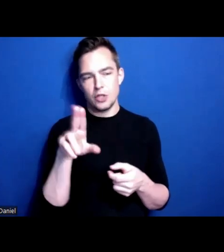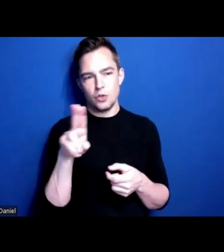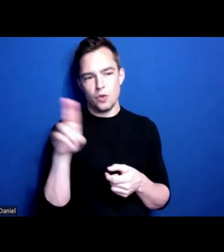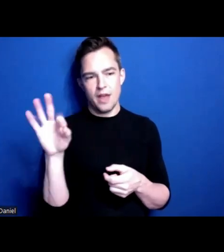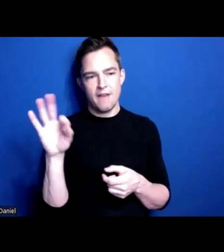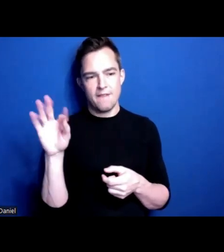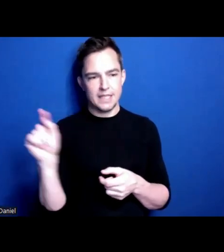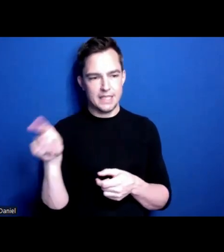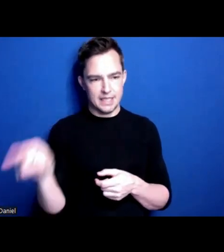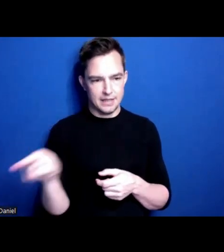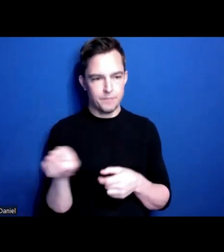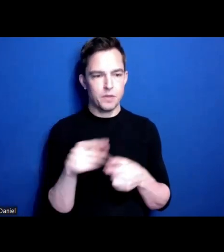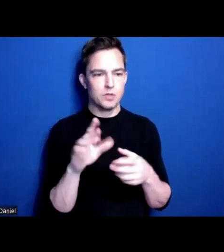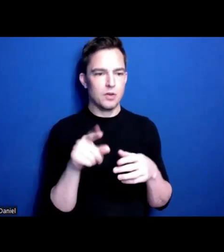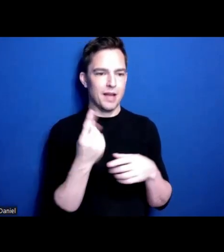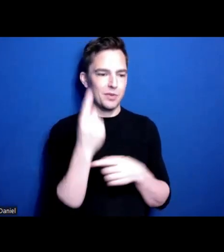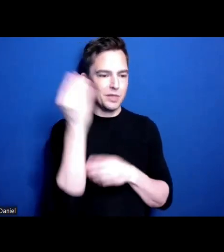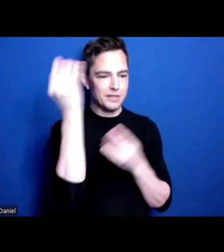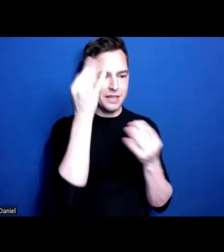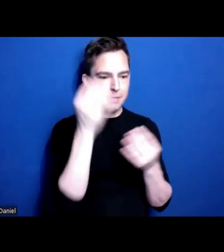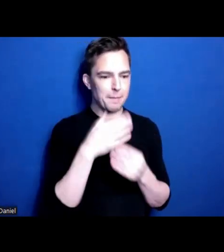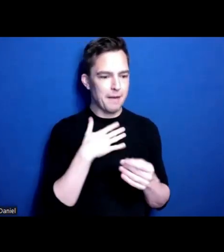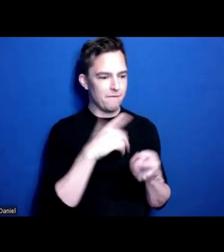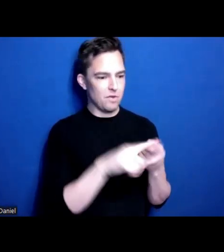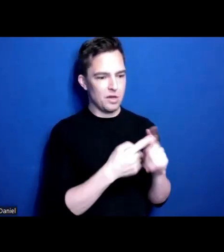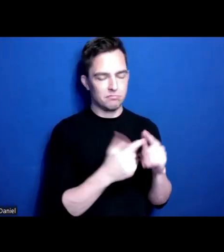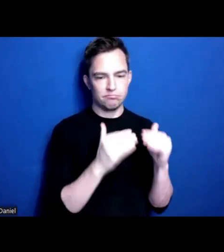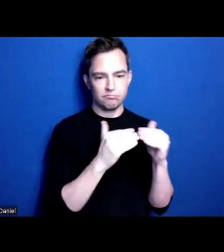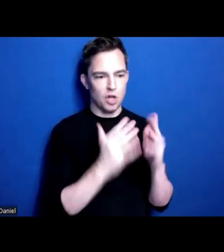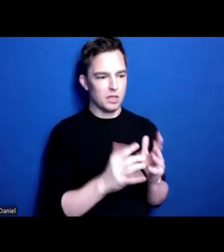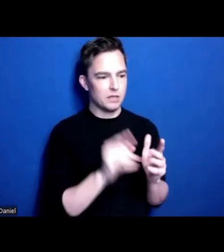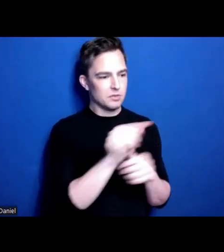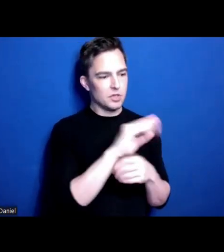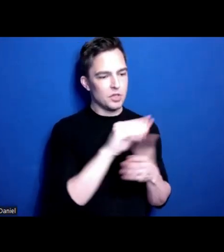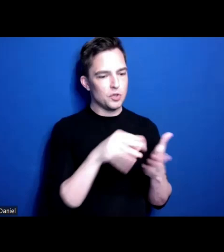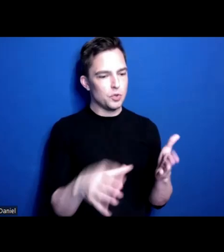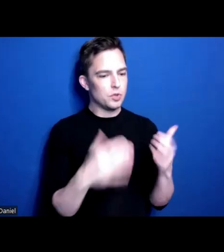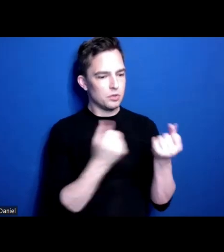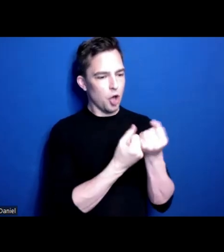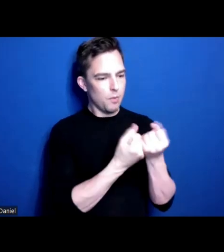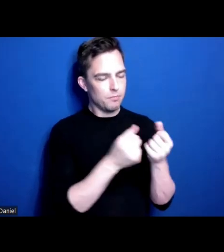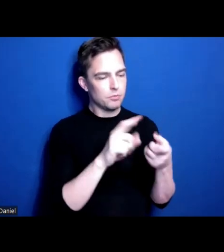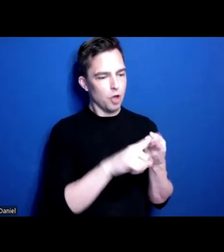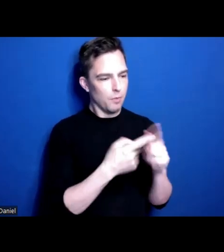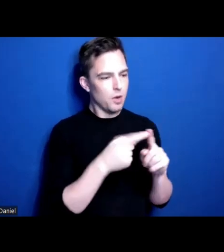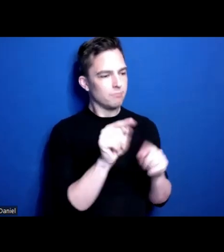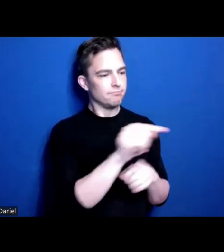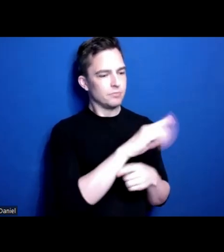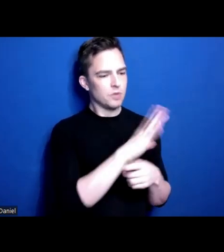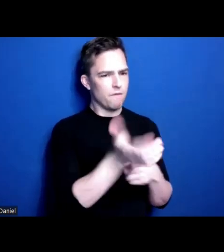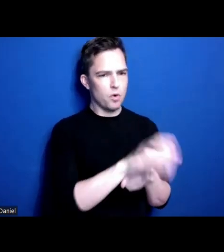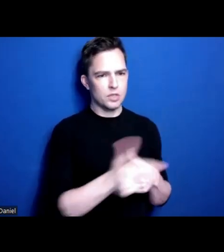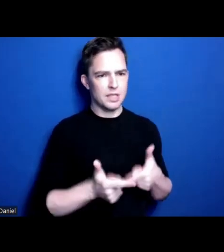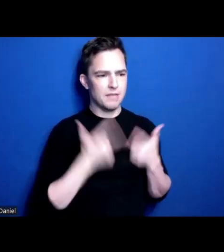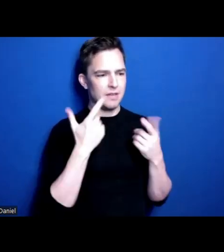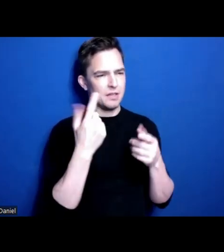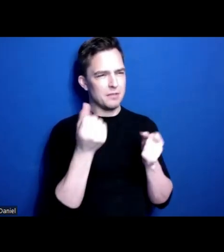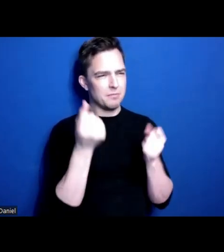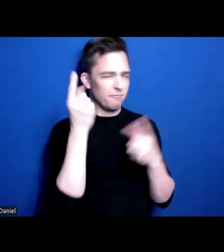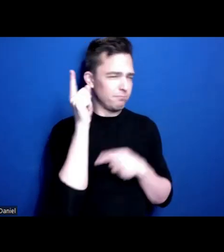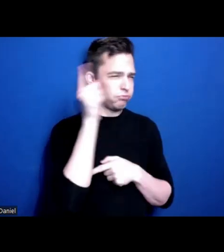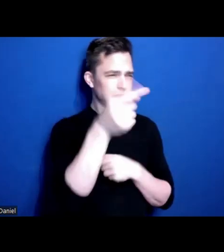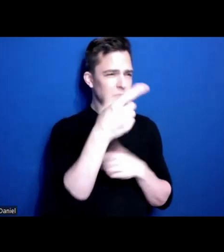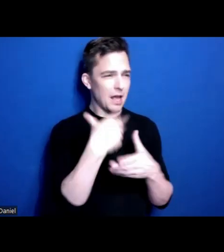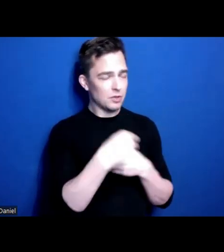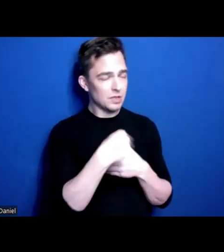thinking about were my friends and comrades and student comrades who are forced to live hours outside of the city